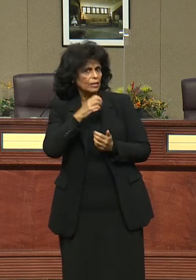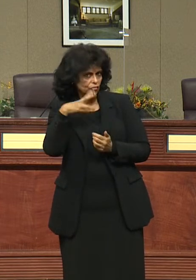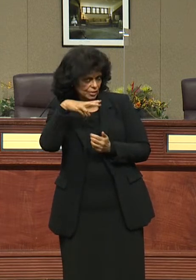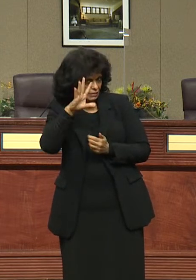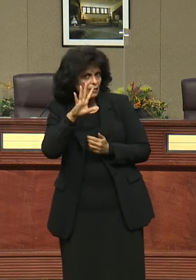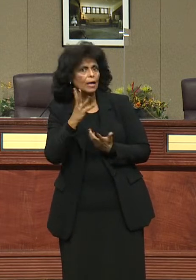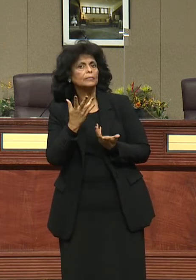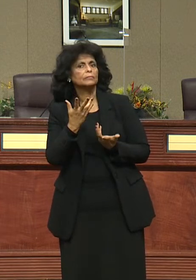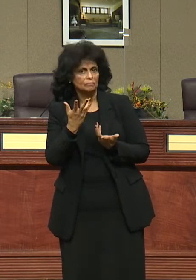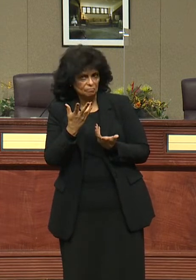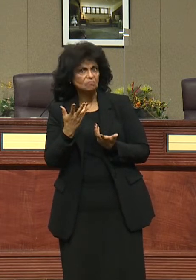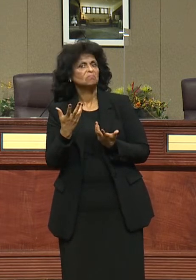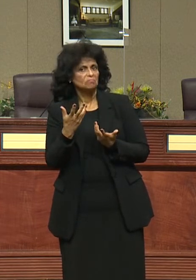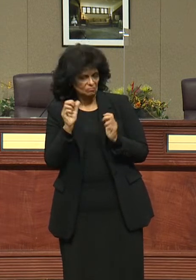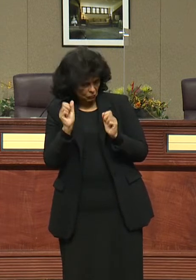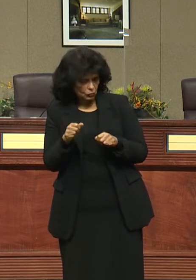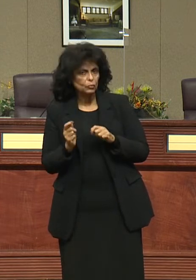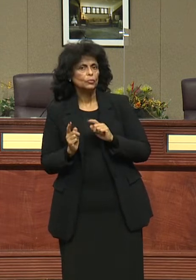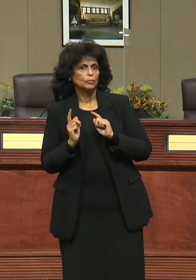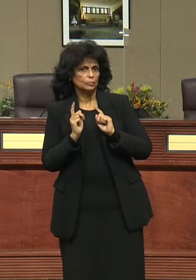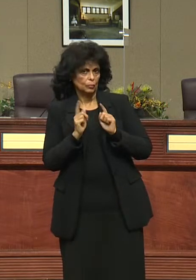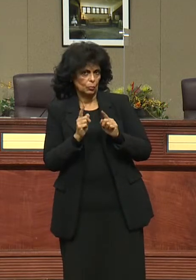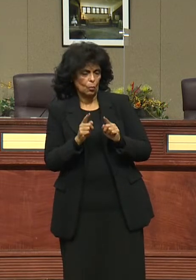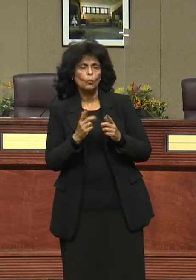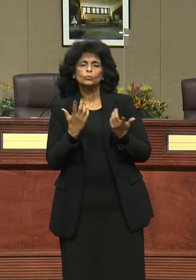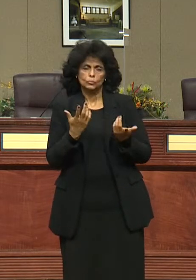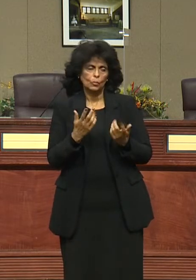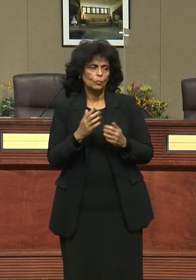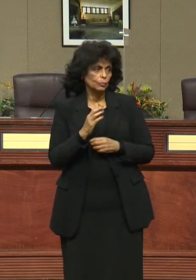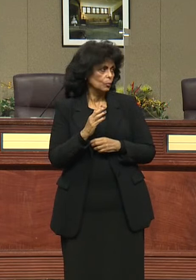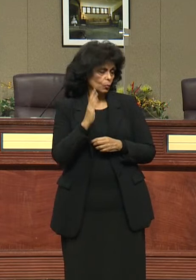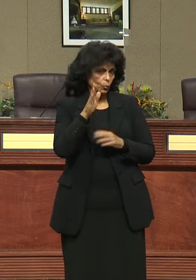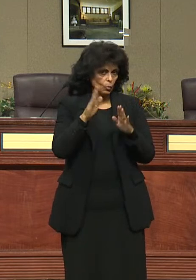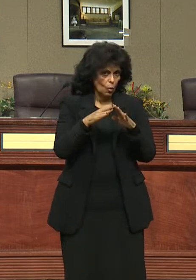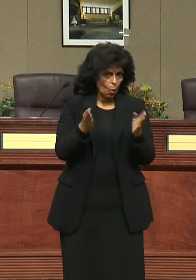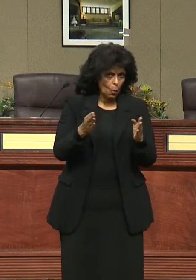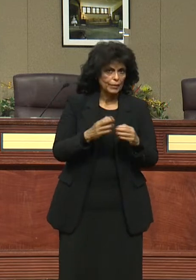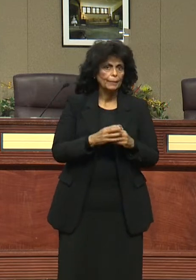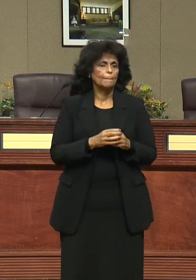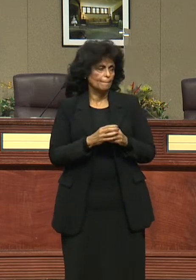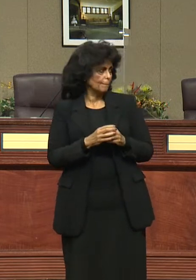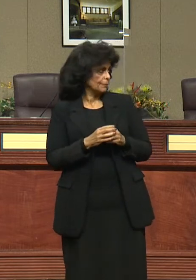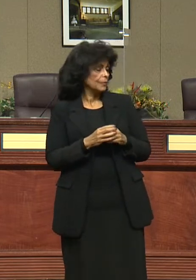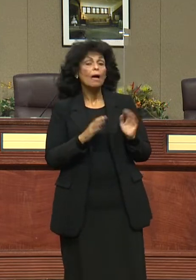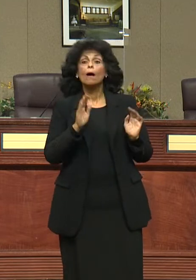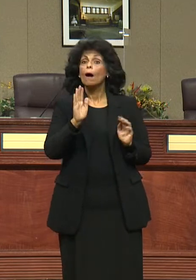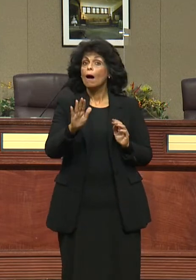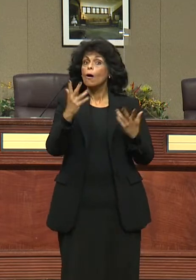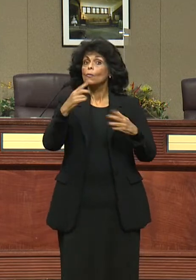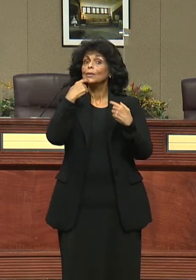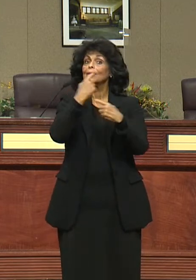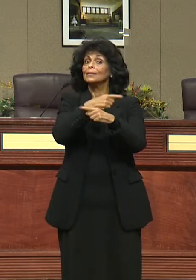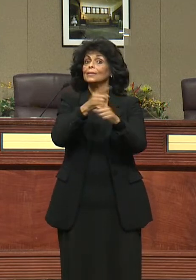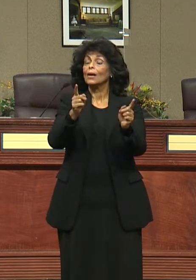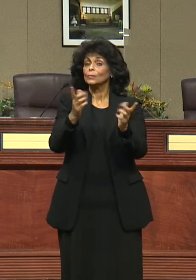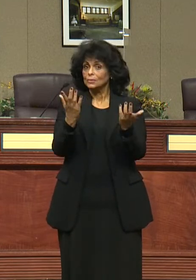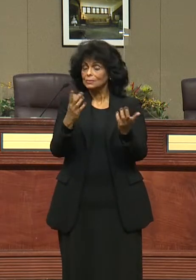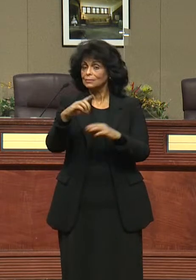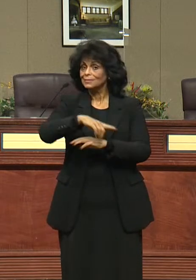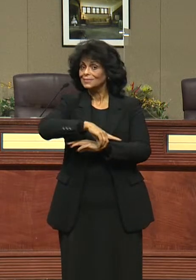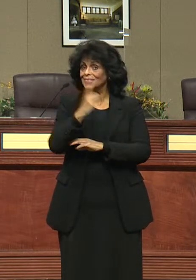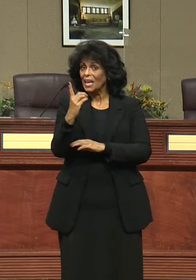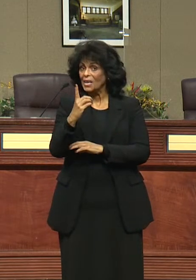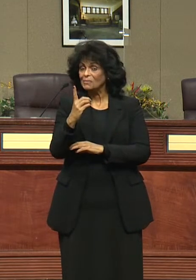that, obviously, in response to, say that again? January 24th. January the 24th will be the